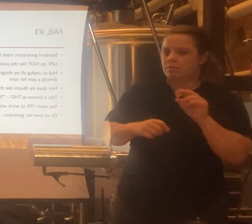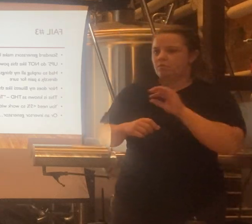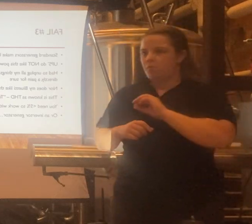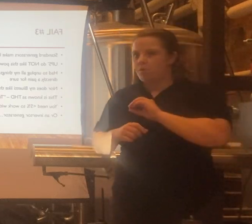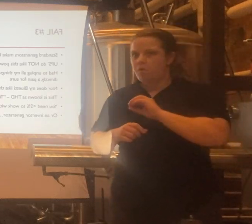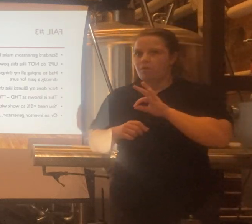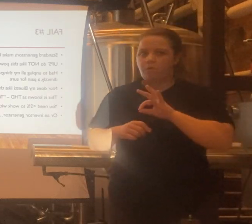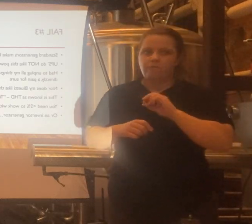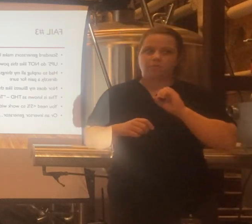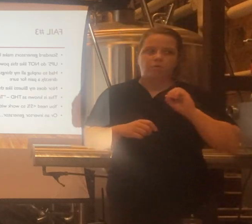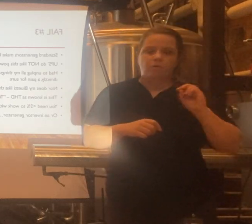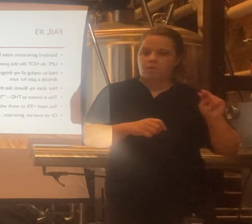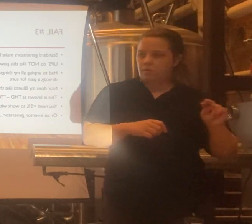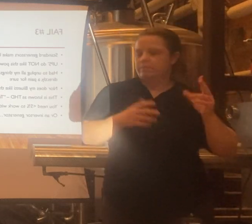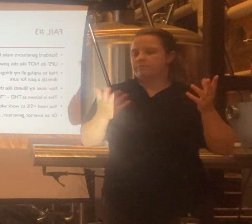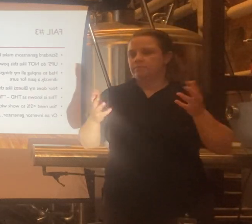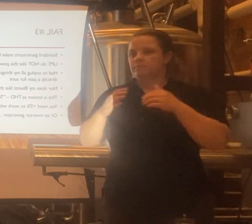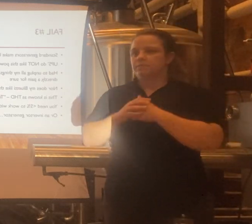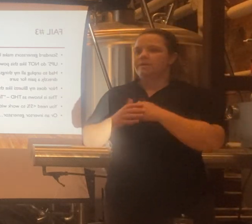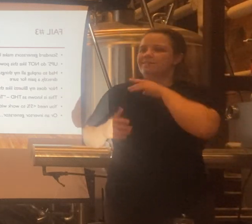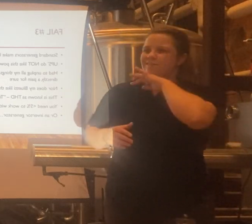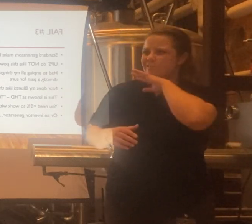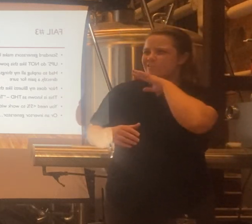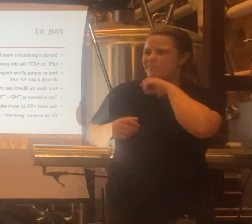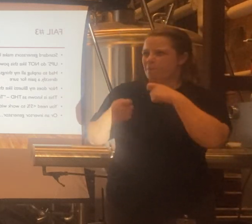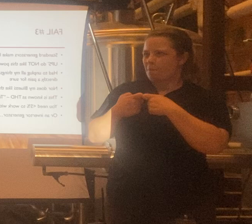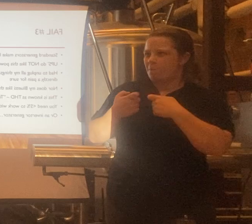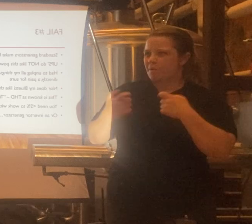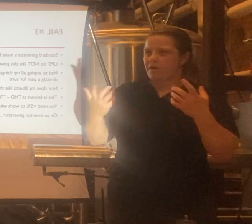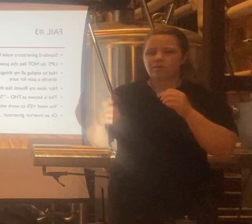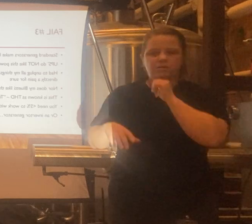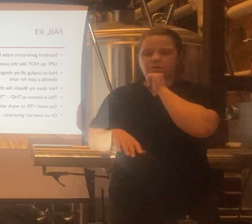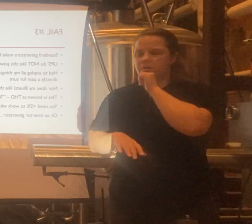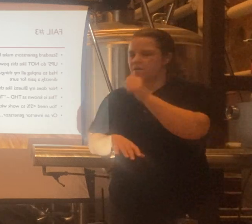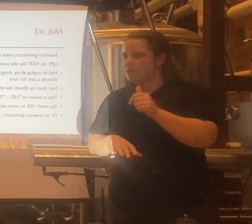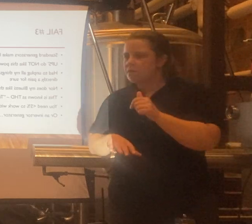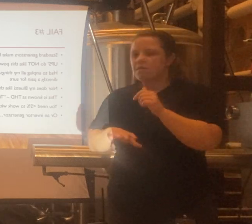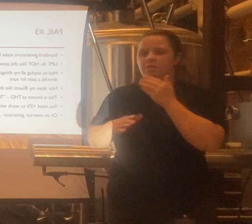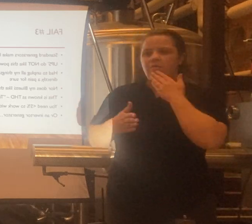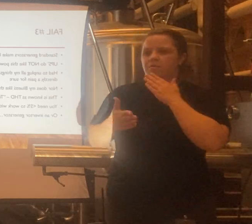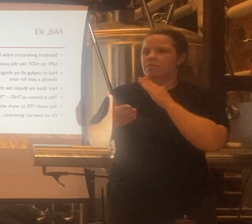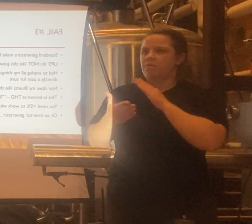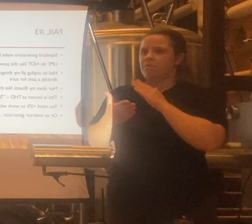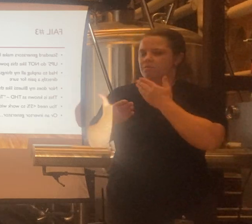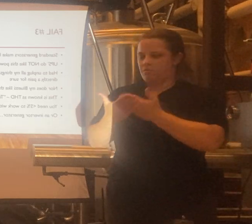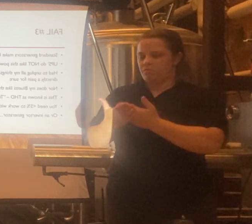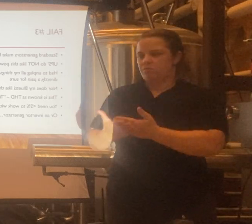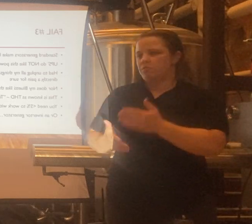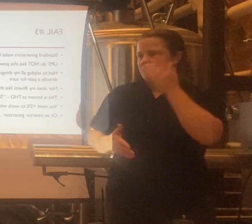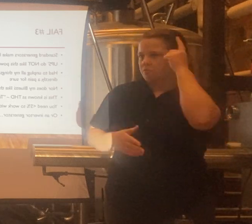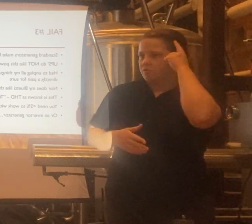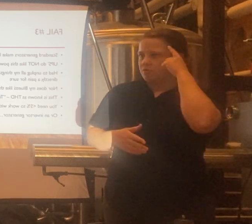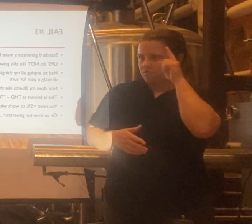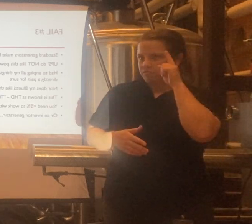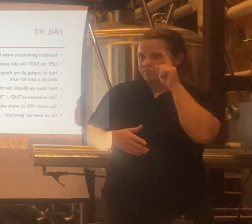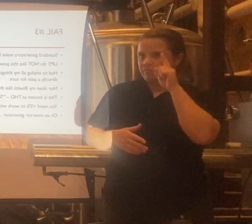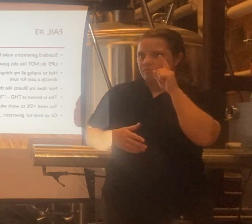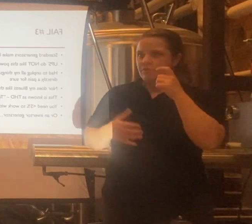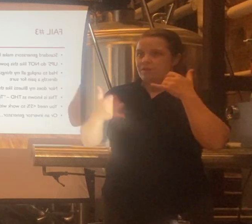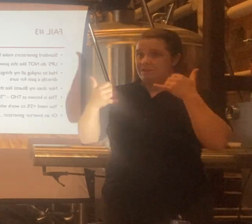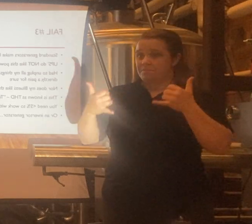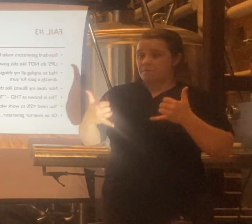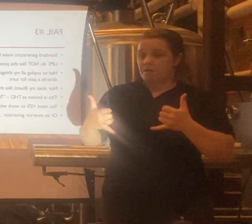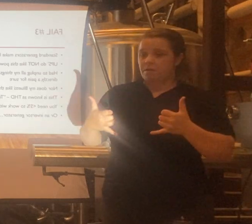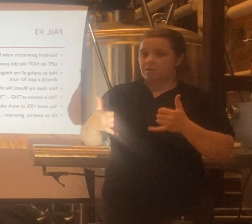this stuff with dirty power. And that's not good for modern day electronics. And that's called total harmonic distortion. You'll read that